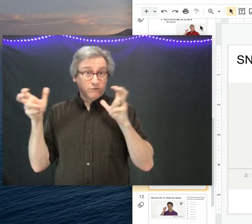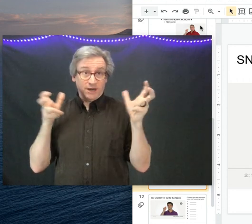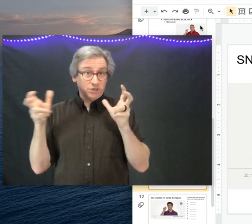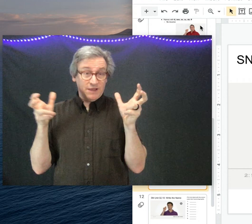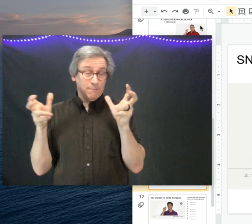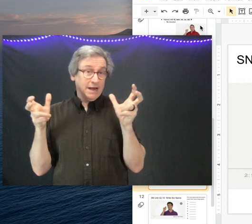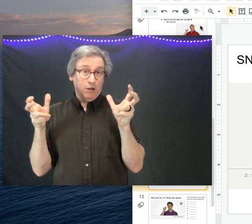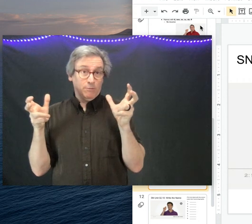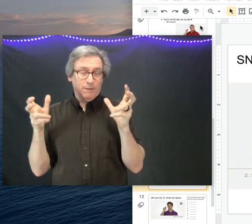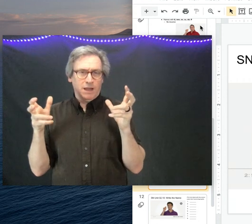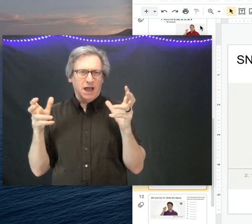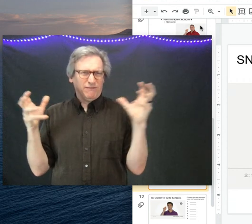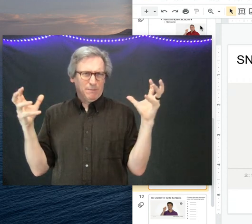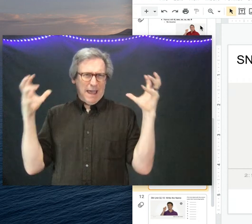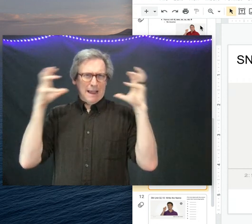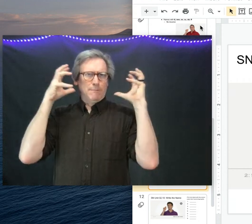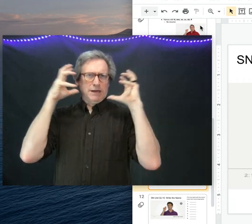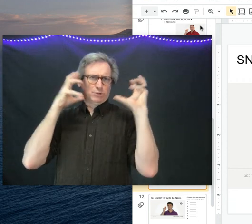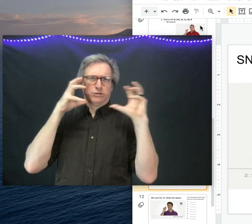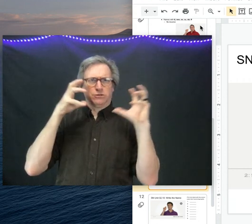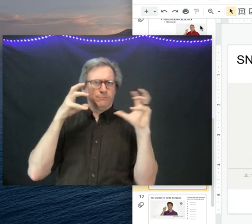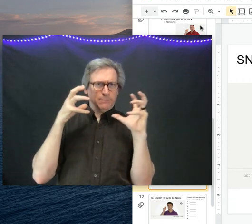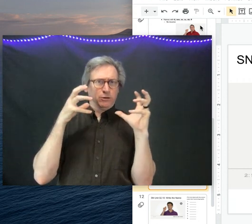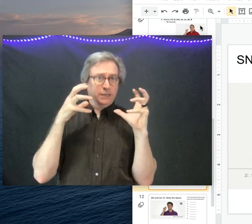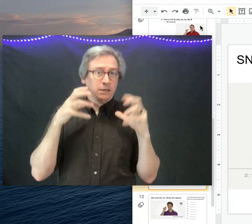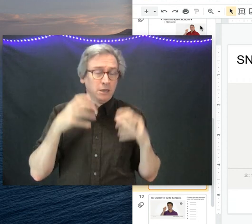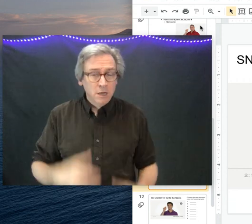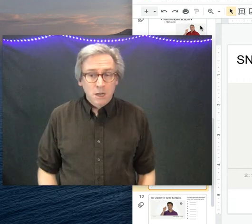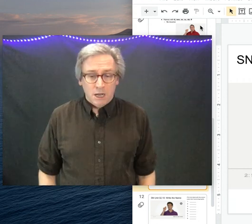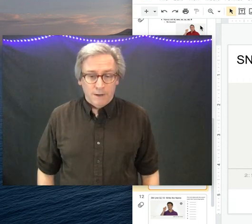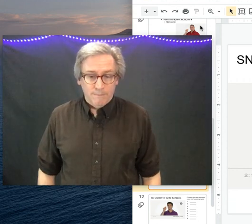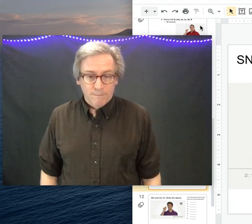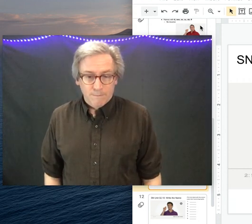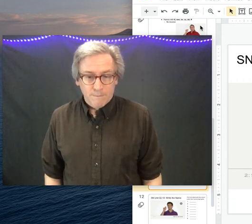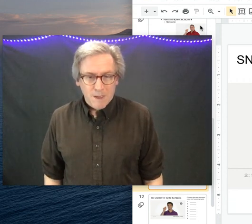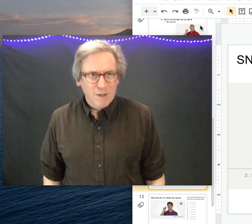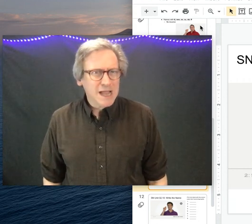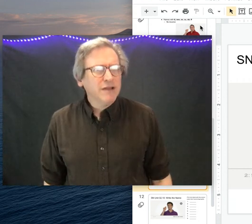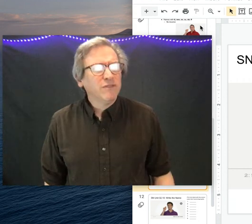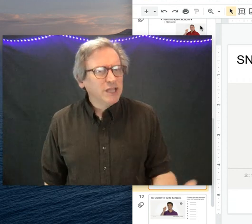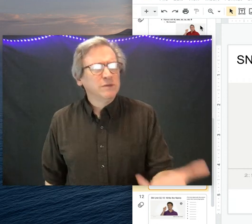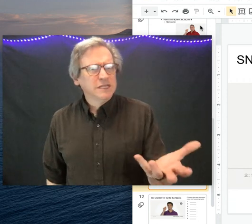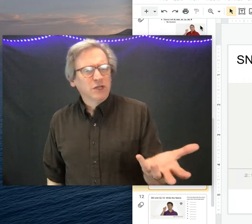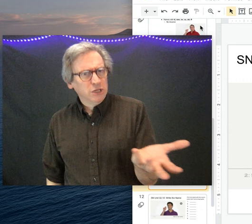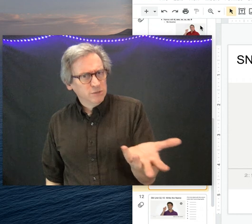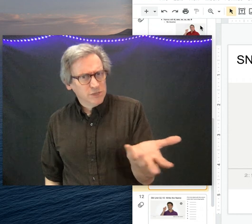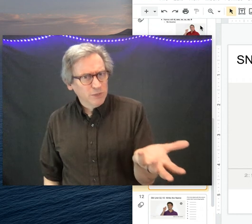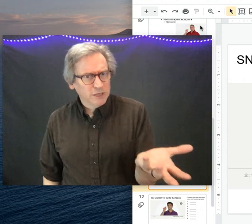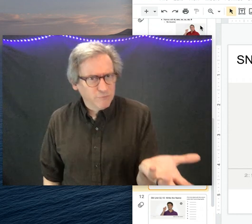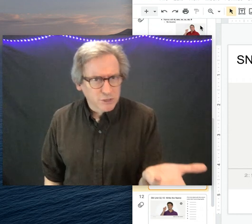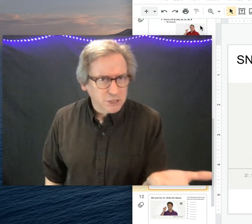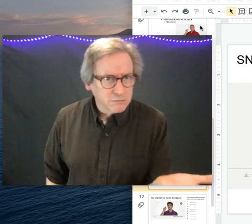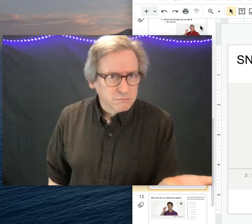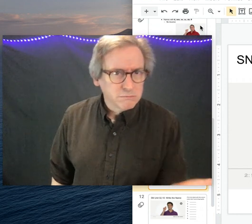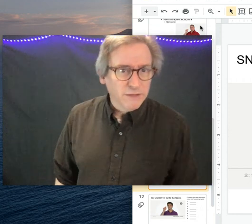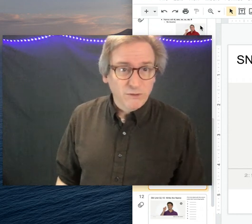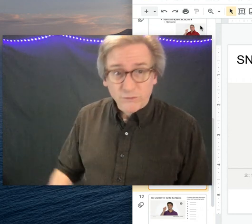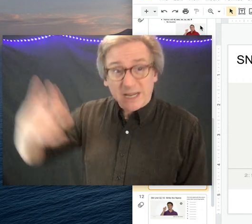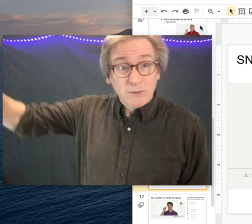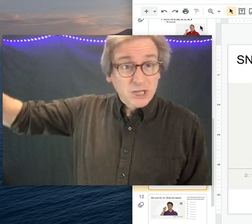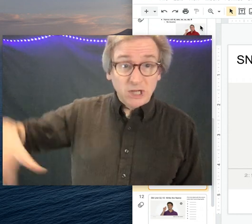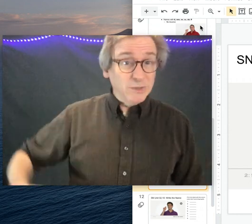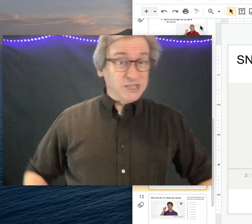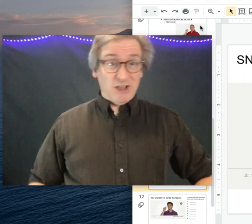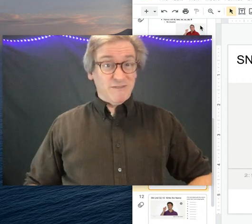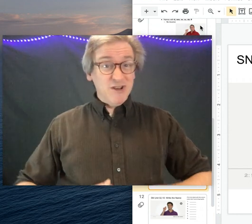for information that might help me. I have to pack my short-term memory. But kind of like using the clues in Wheel of Fortune. If you